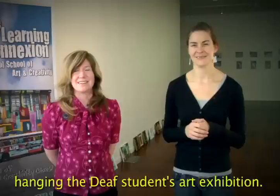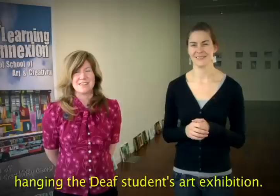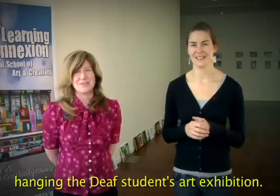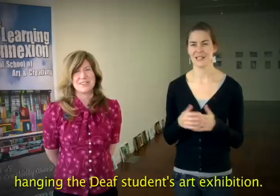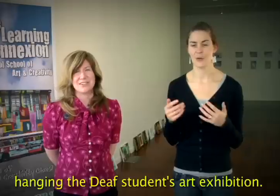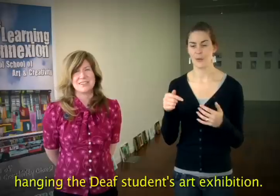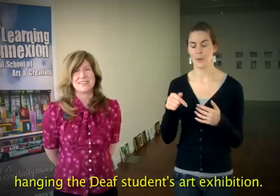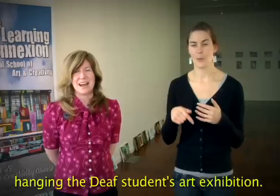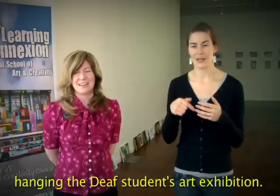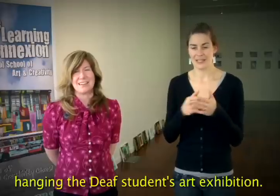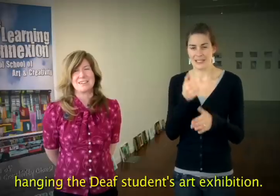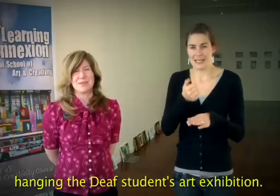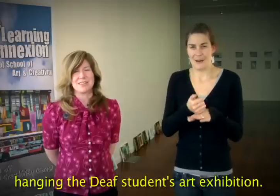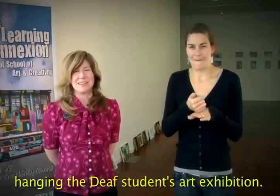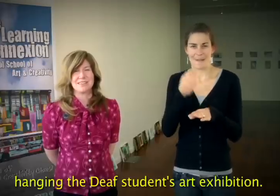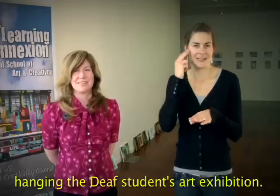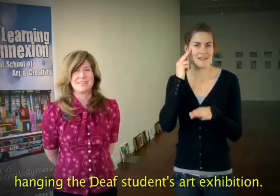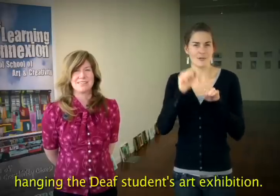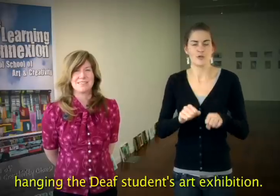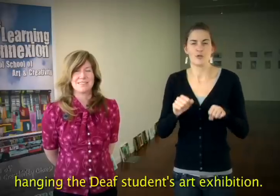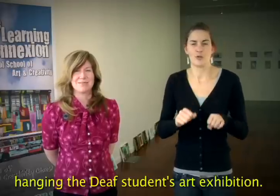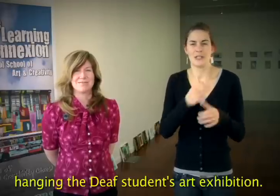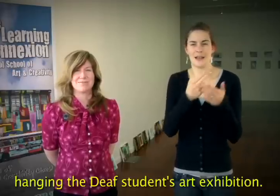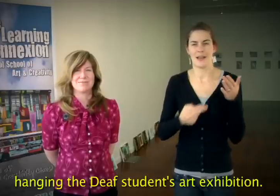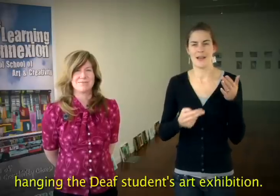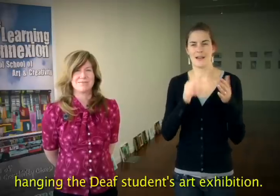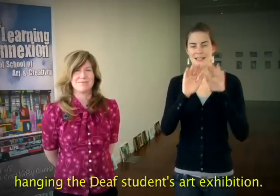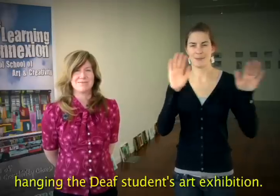hanging the Deaf Students Art Exhibition.